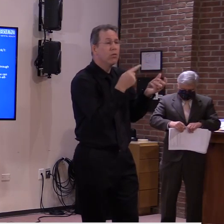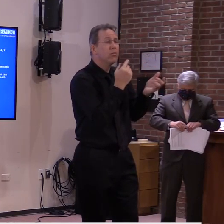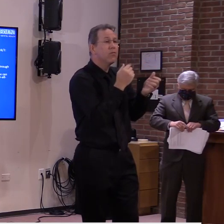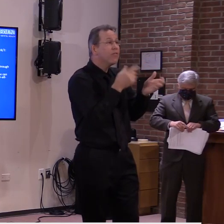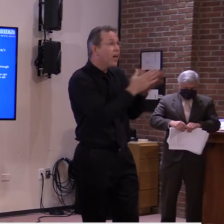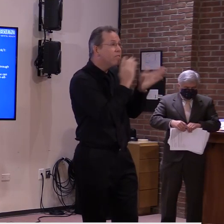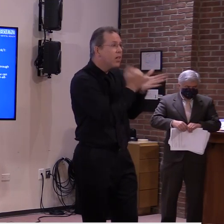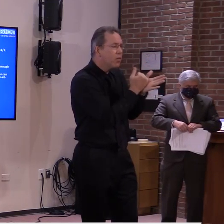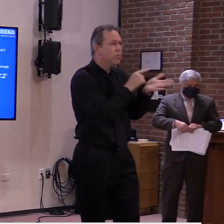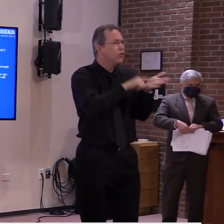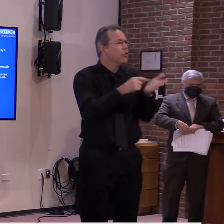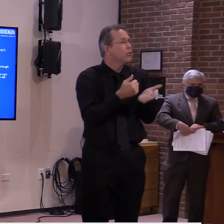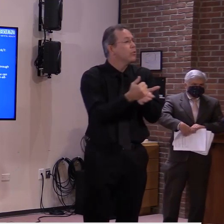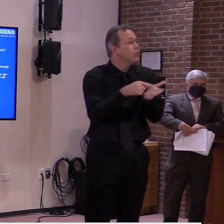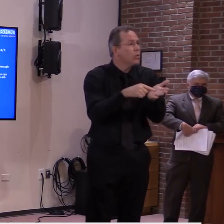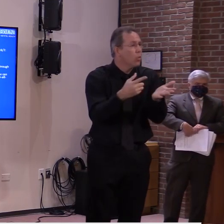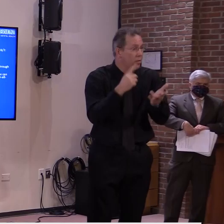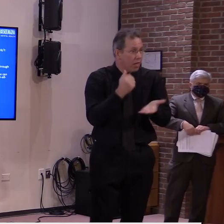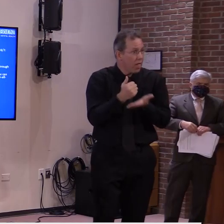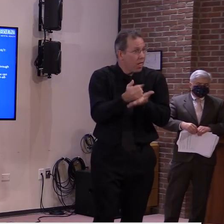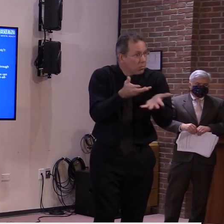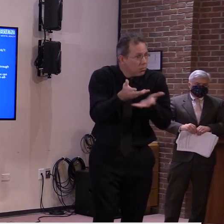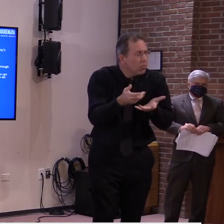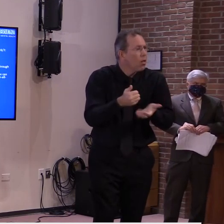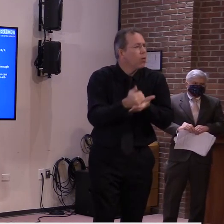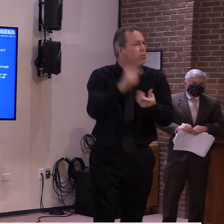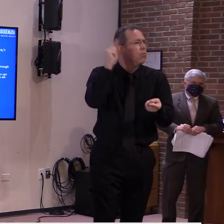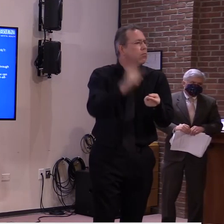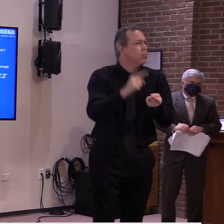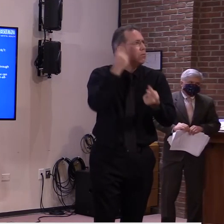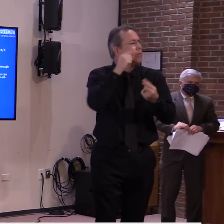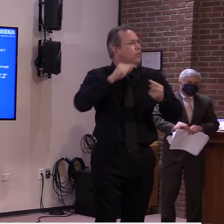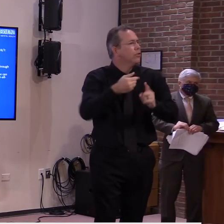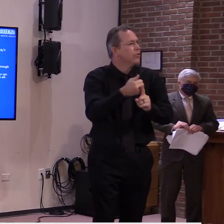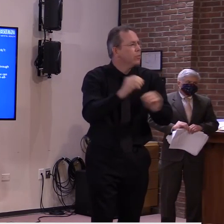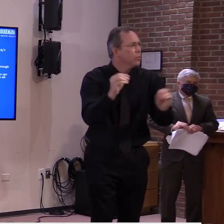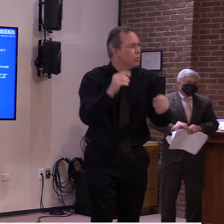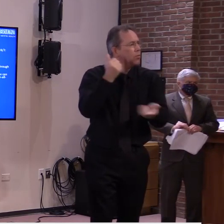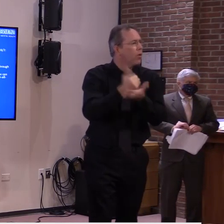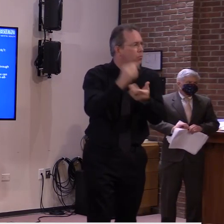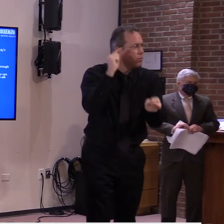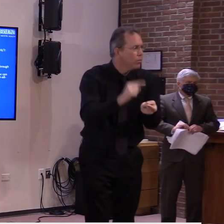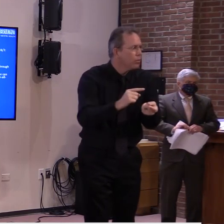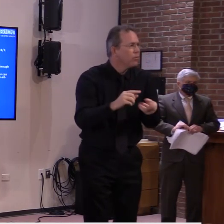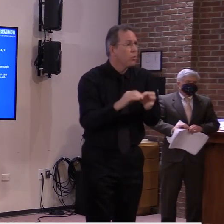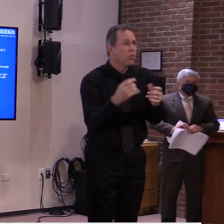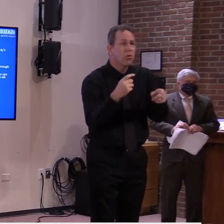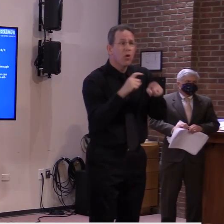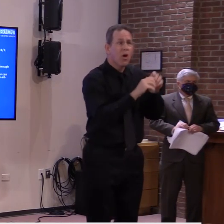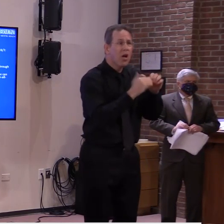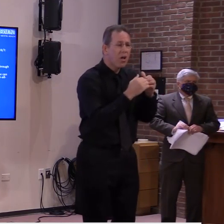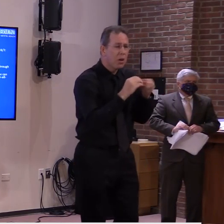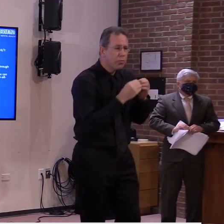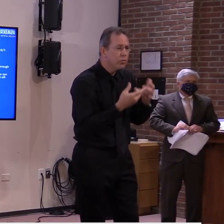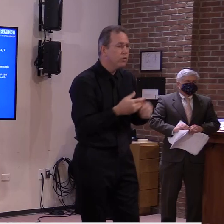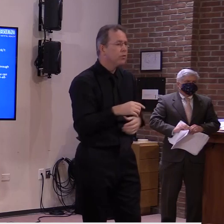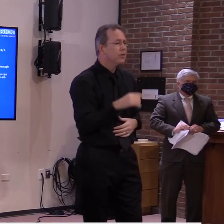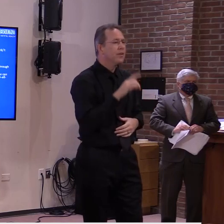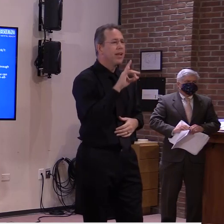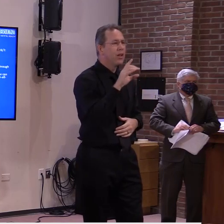health issues, accessing therapy and crisis lines are critical. To control the virus, it's all about testing and